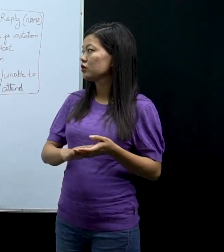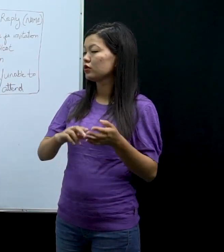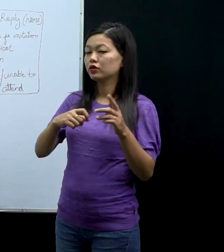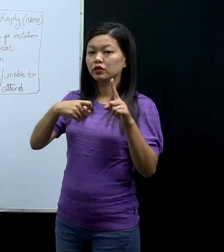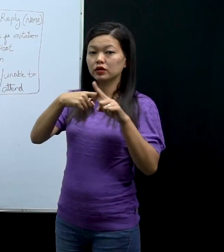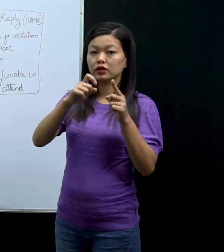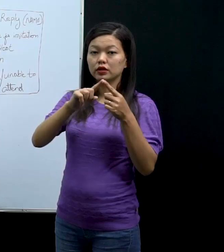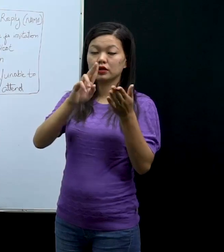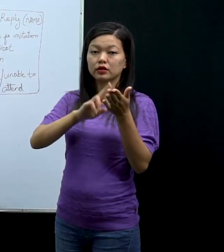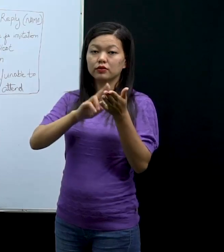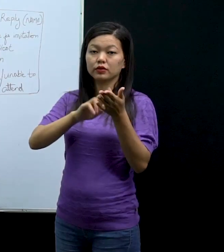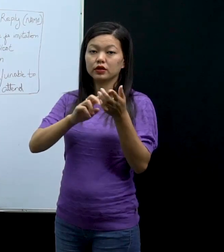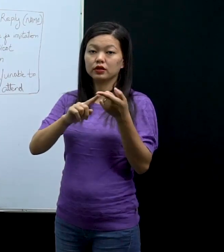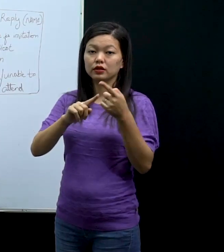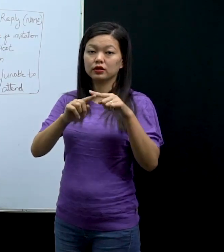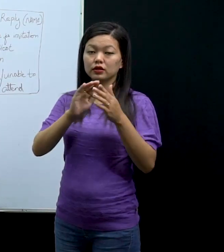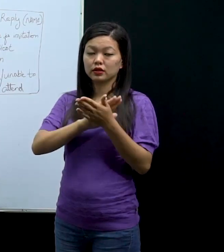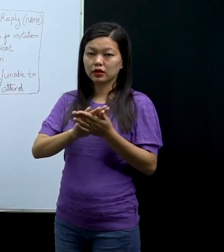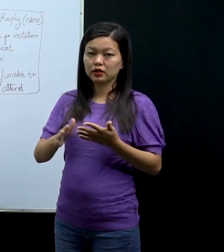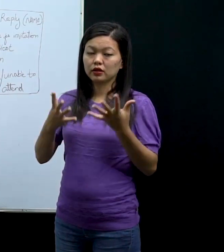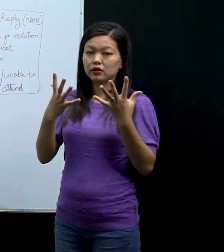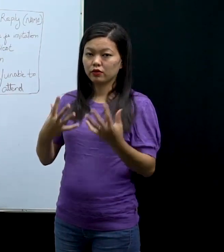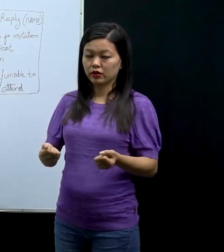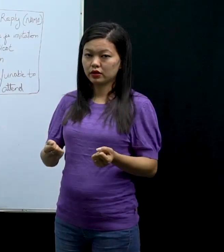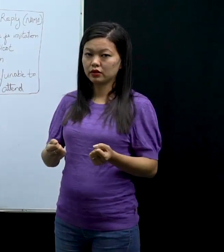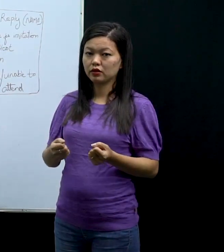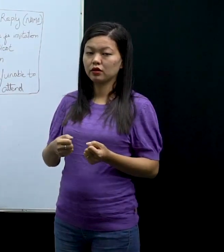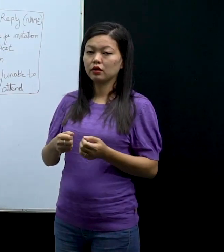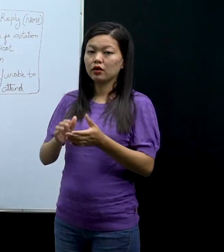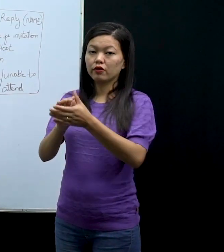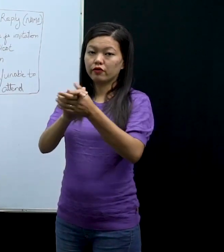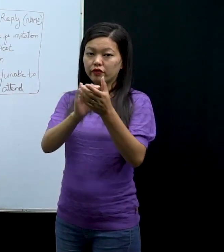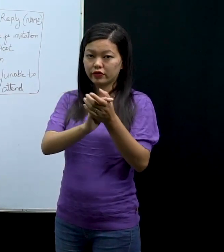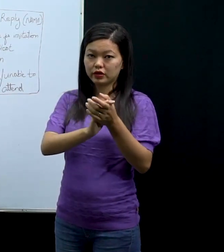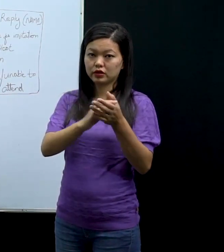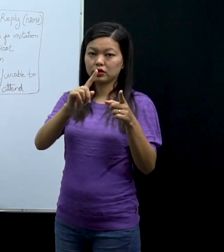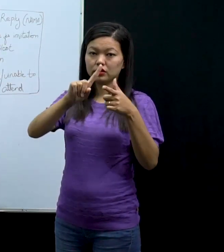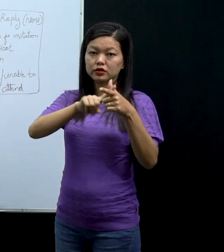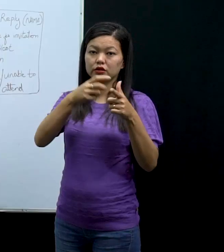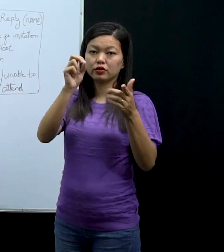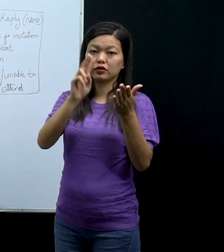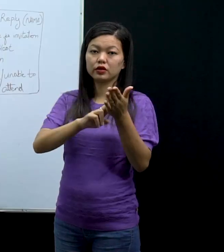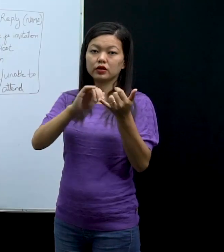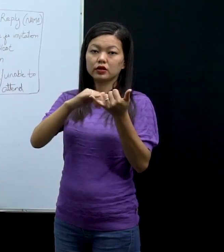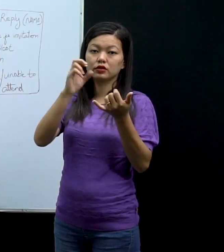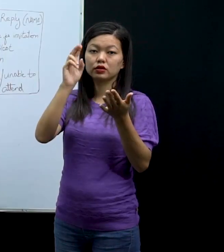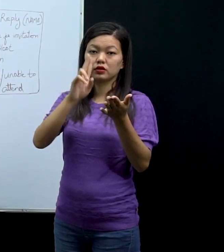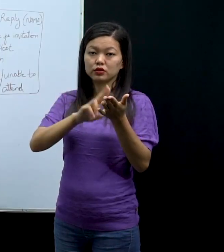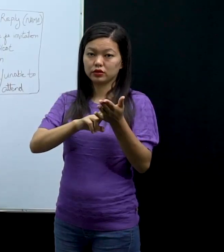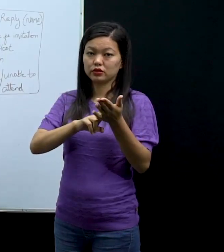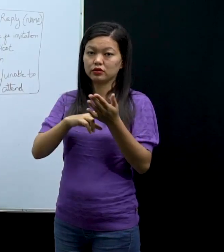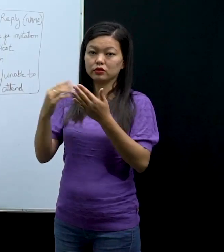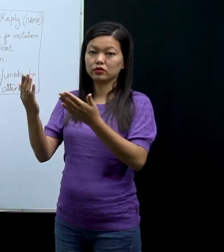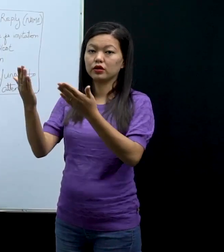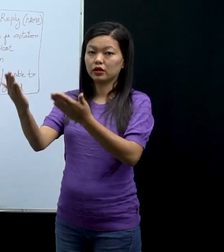pleasure of the company of Mr. Johnson. Okay, let's stop there for now. I've used the word requests. Remember, just a recap,